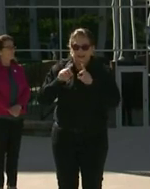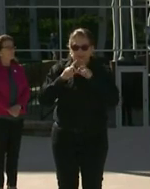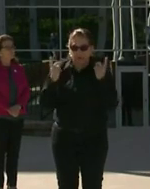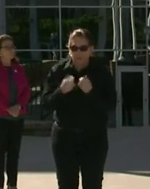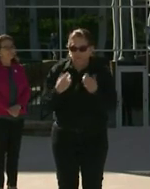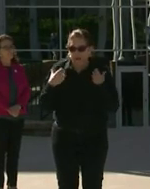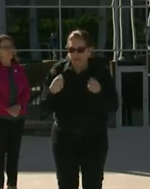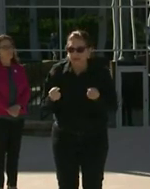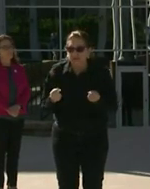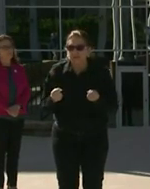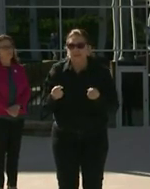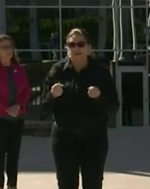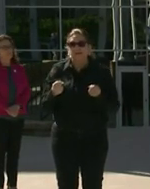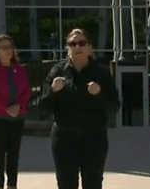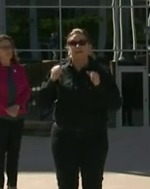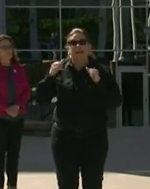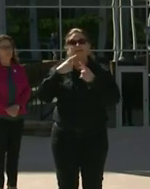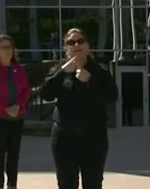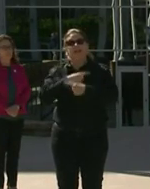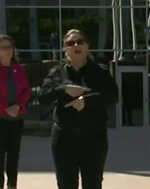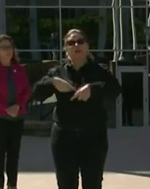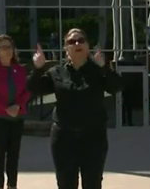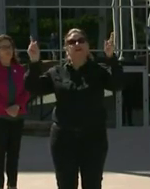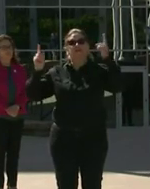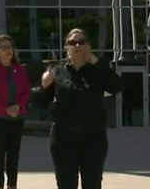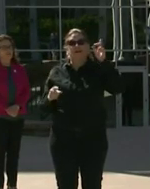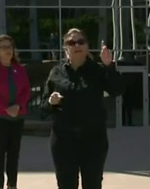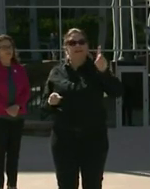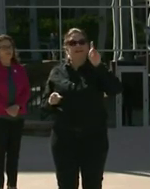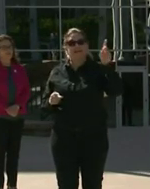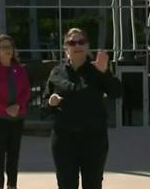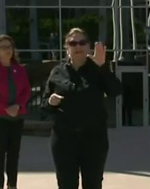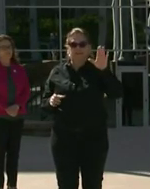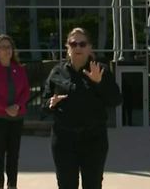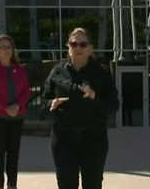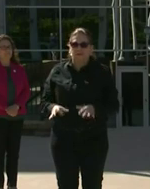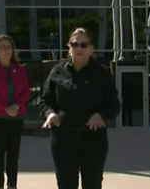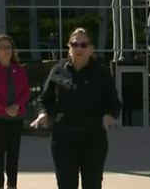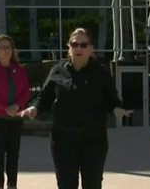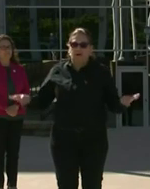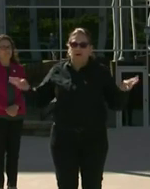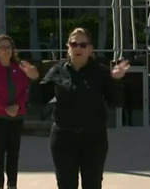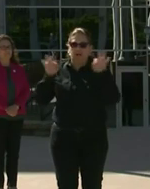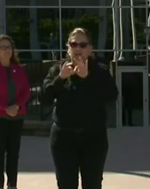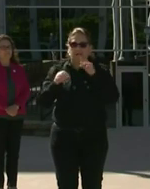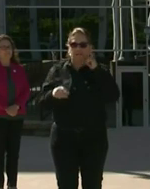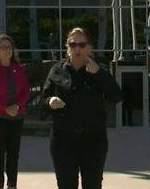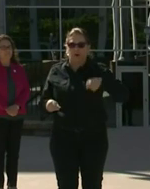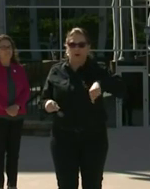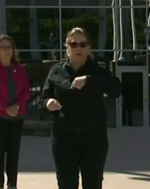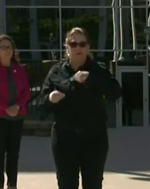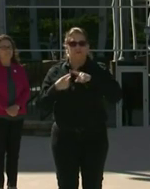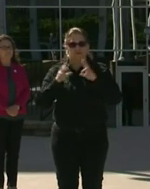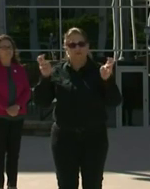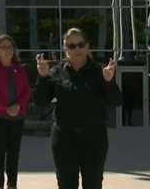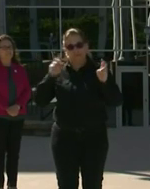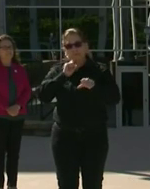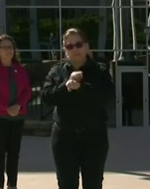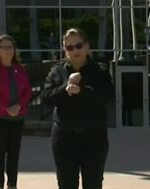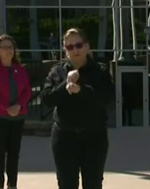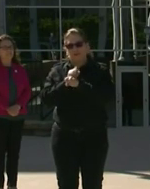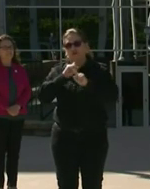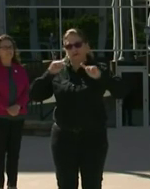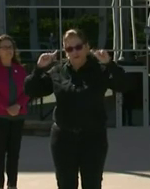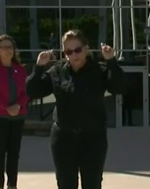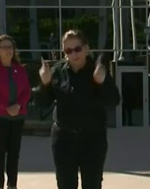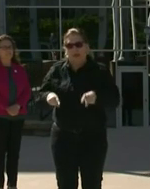Declaration for the district is a critical part of our continuing response and recovery efforts from COVID-19. And as Mayor Bowser has stated previously,